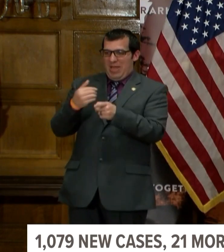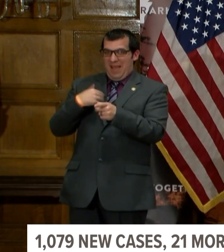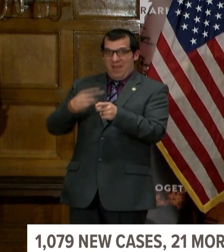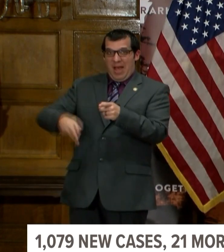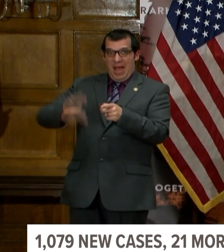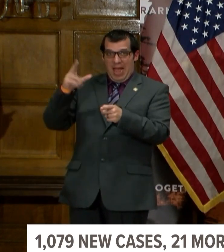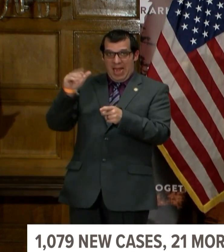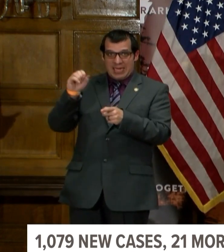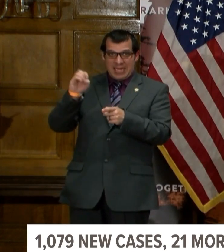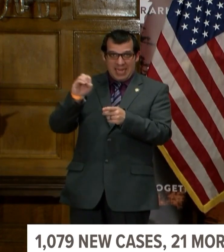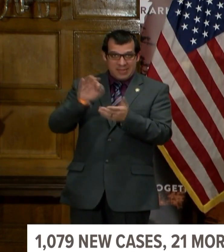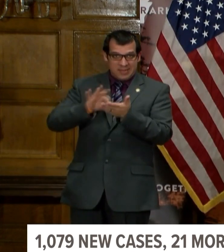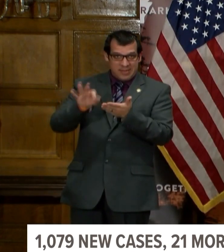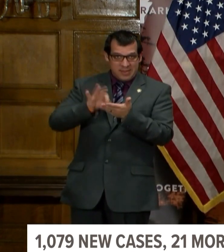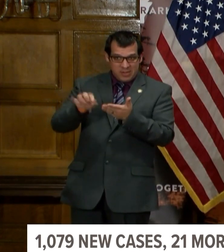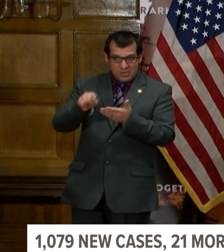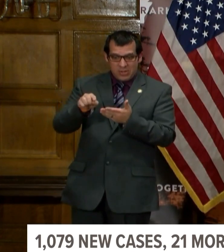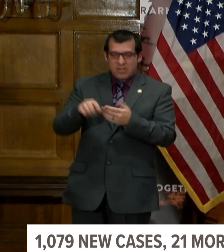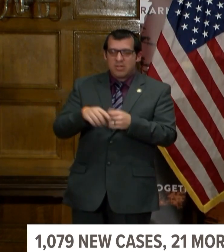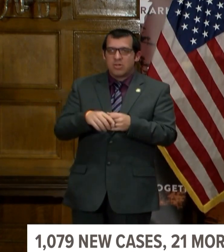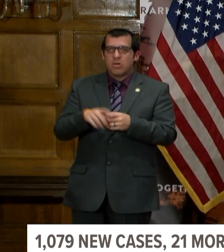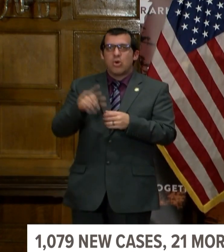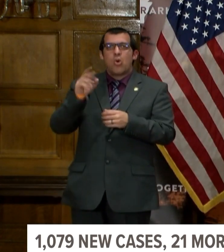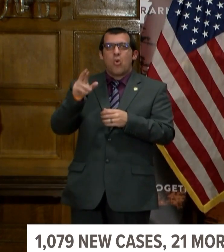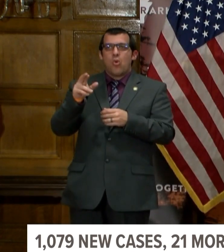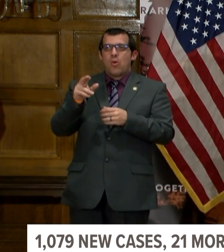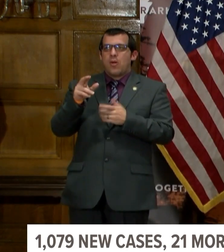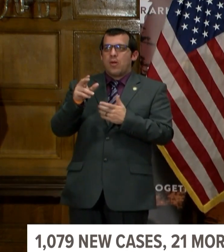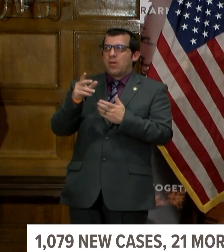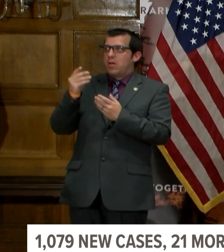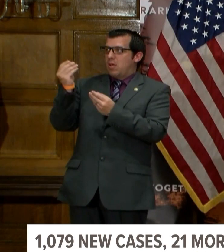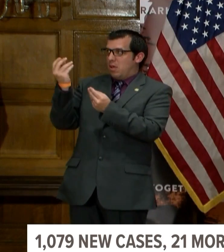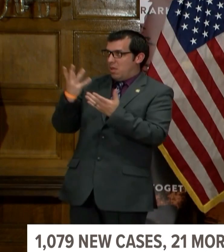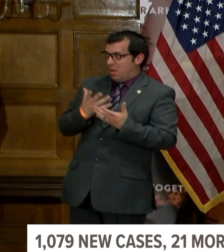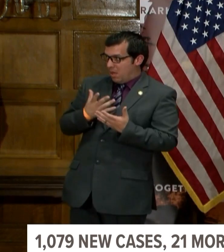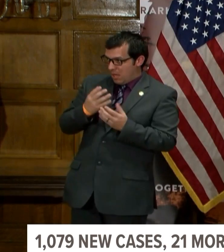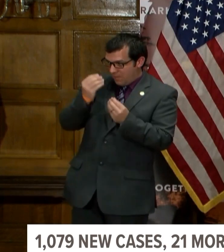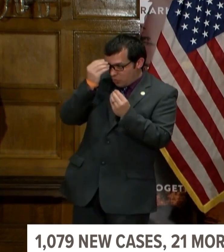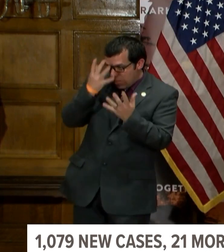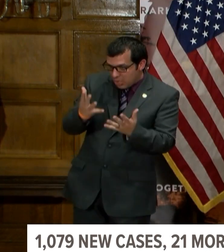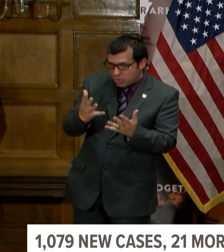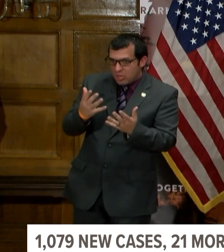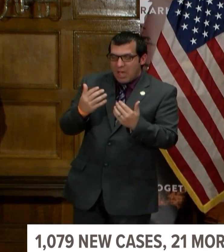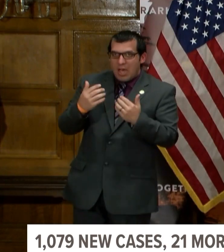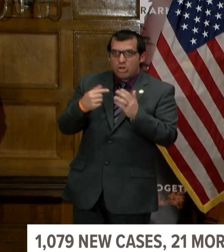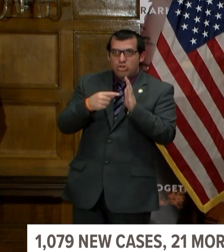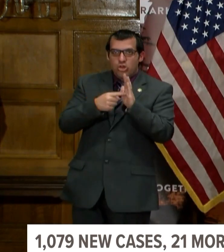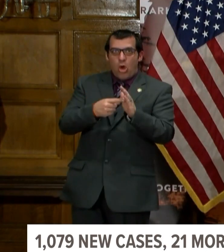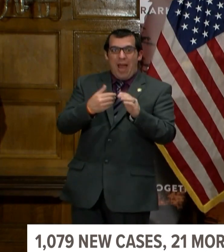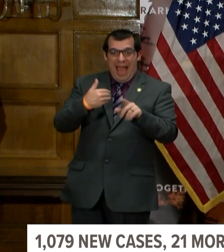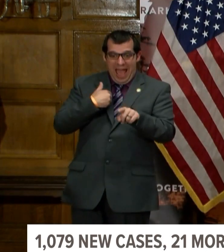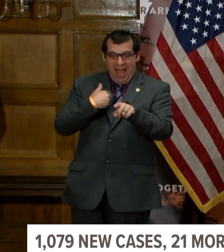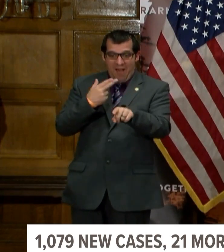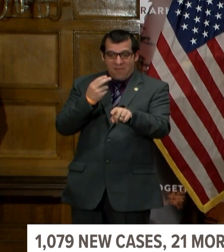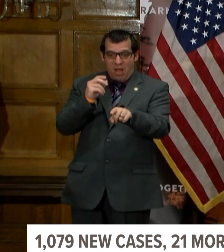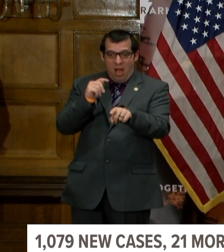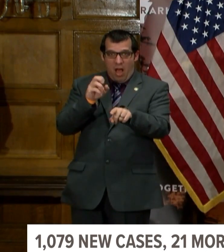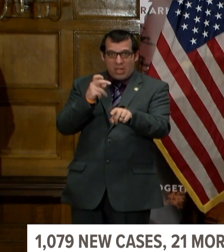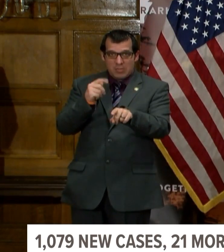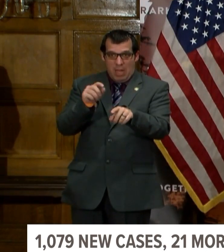number, and then any emerging information that may come about that shows that a hotspot could be